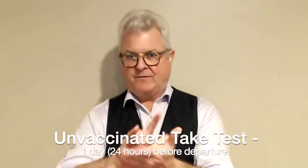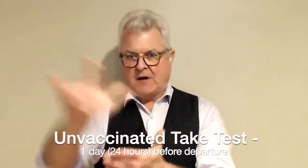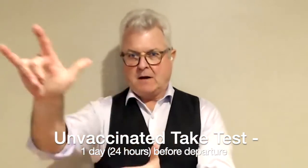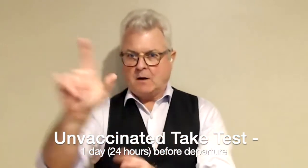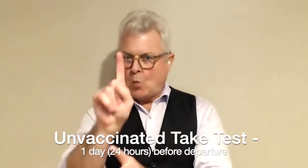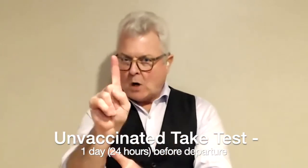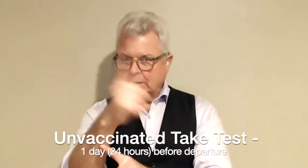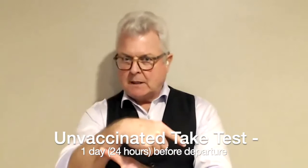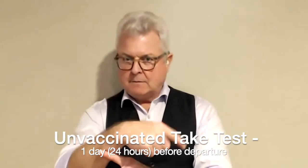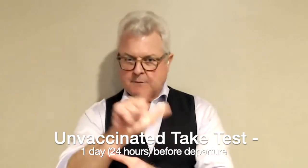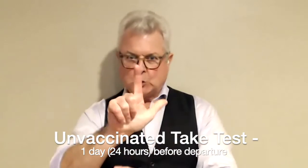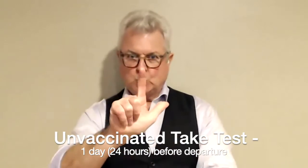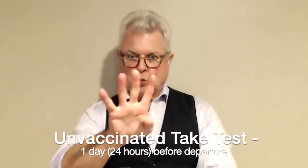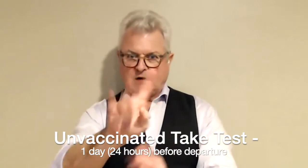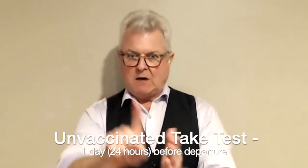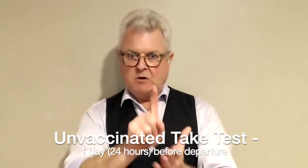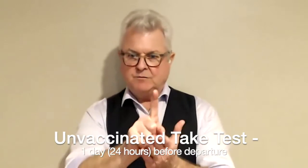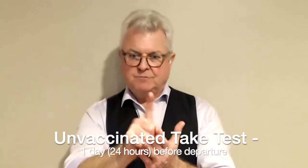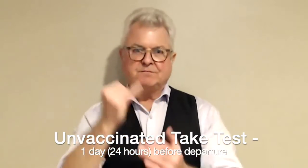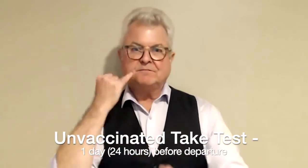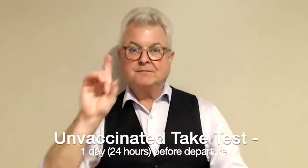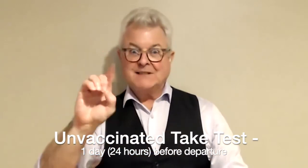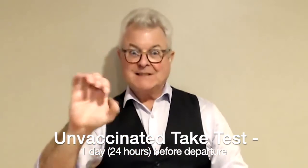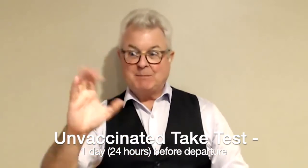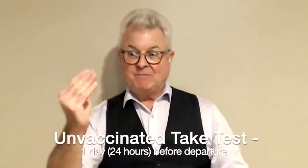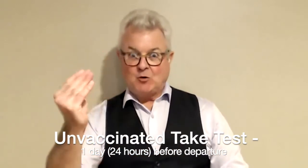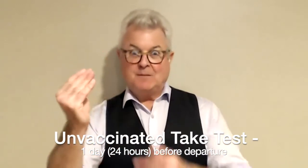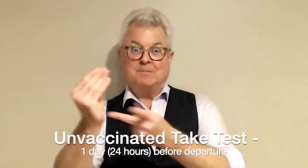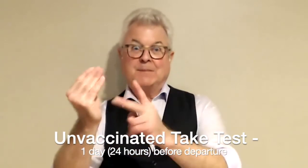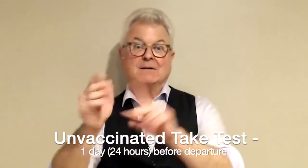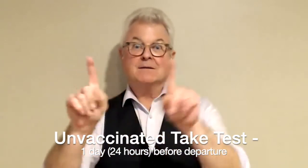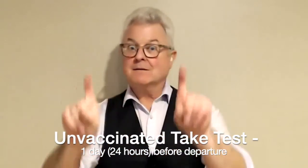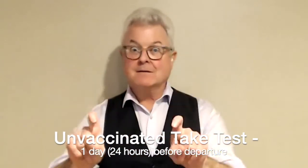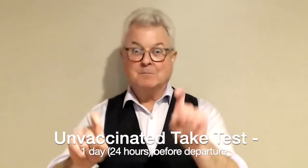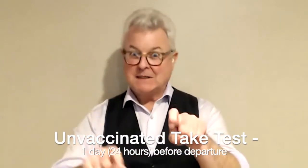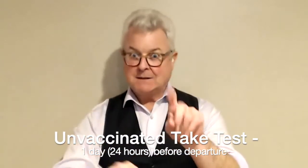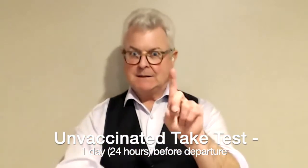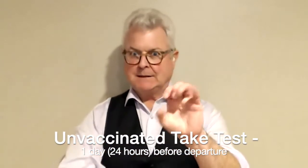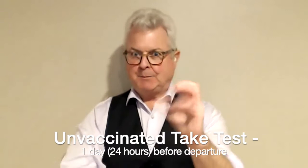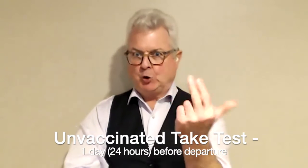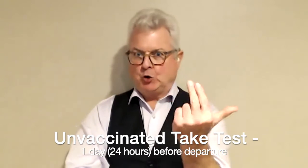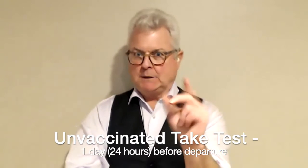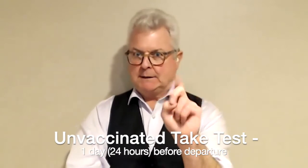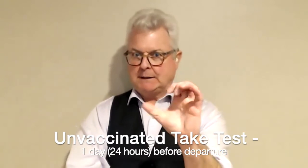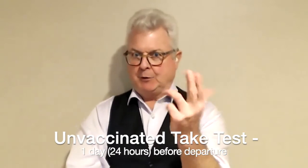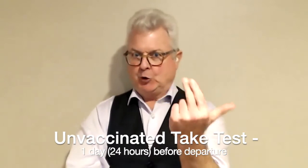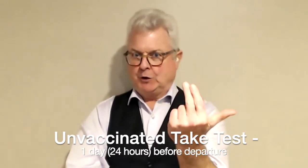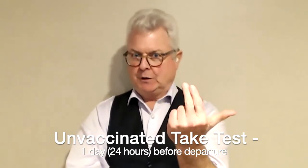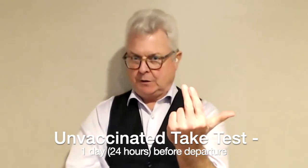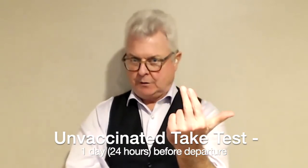you must take your test one day, that is 24 hours prior to your departure. So that means